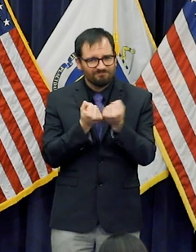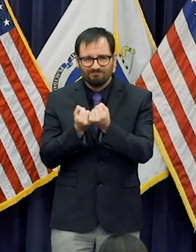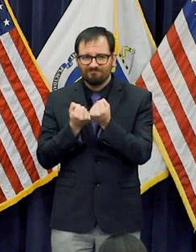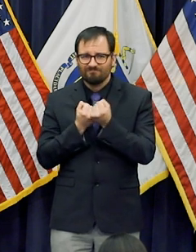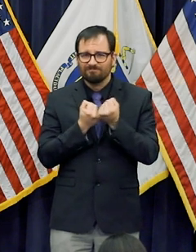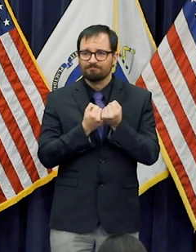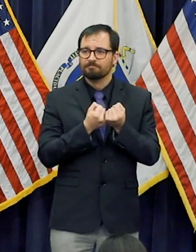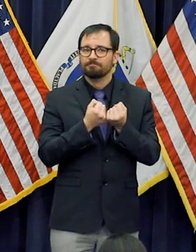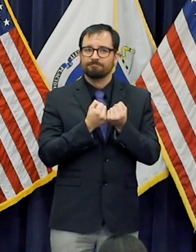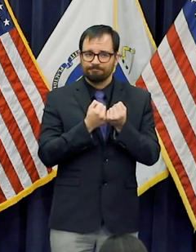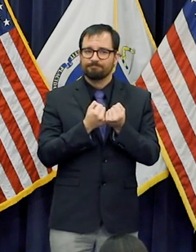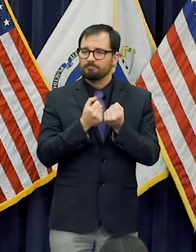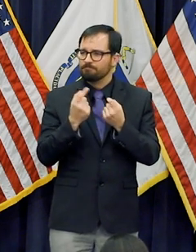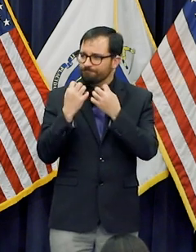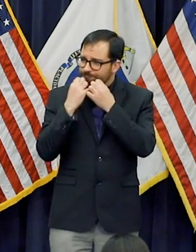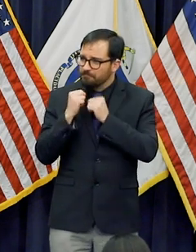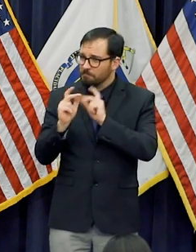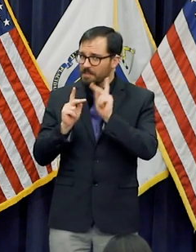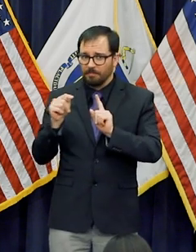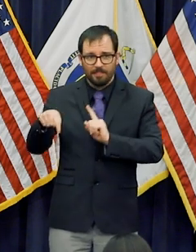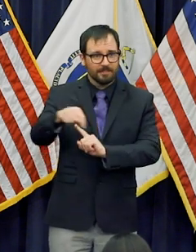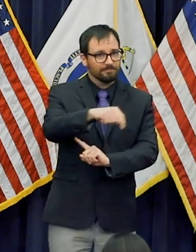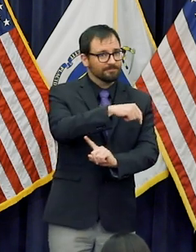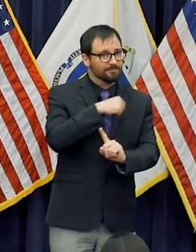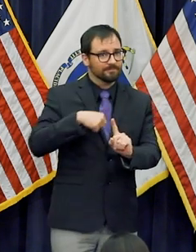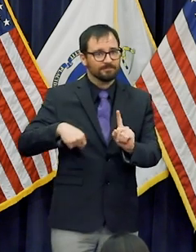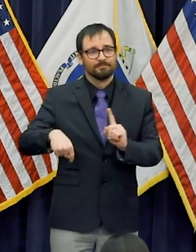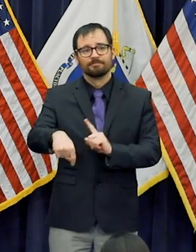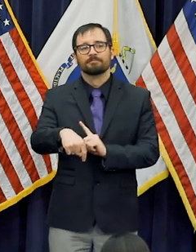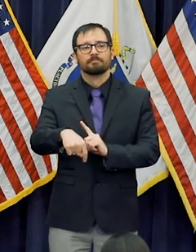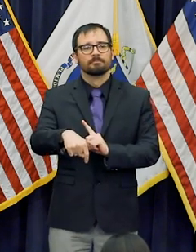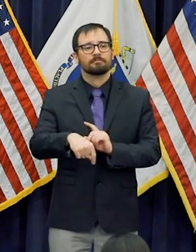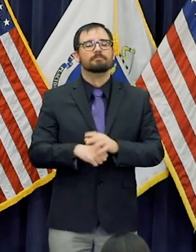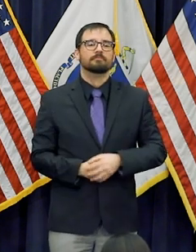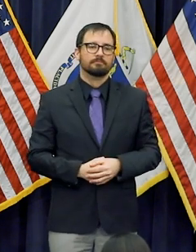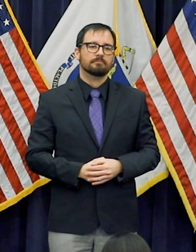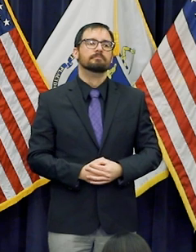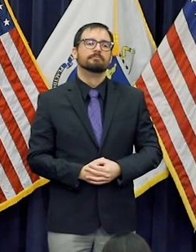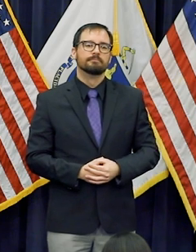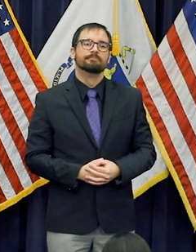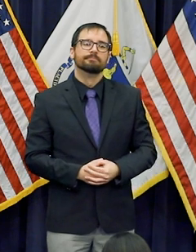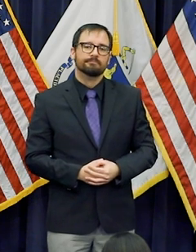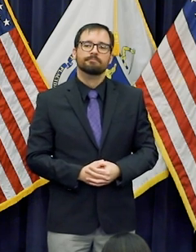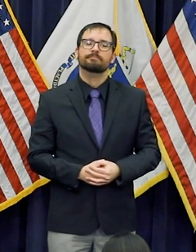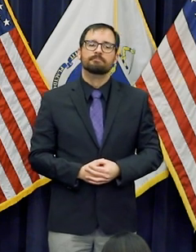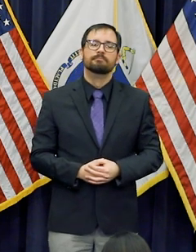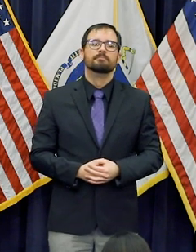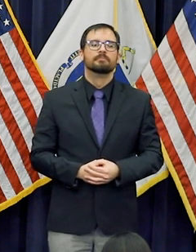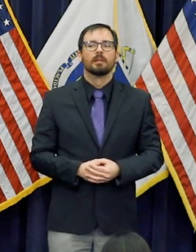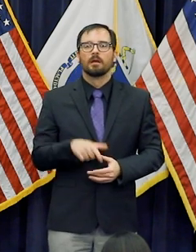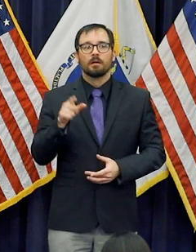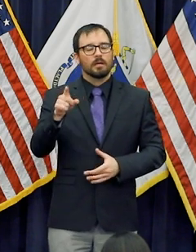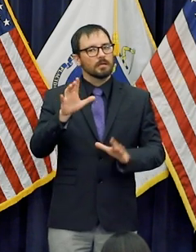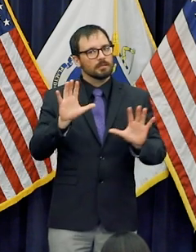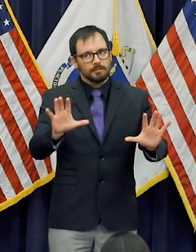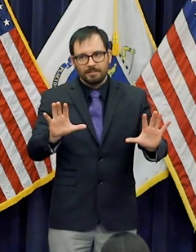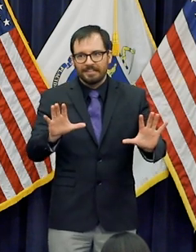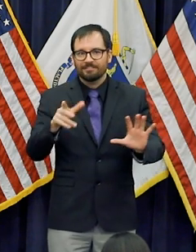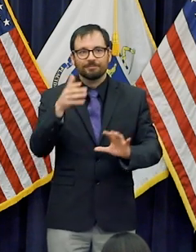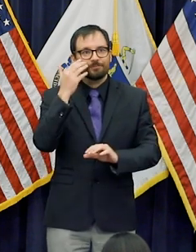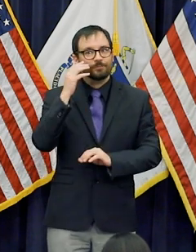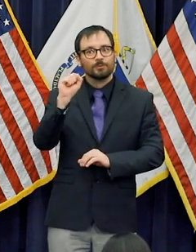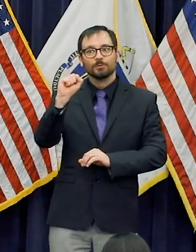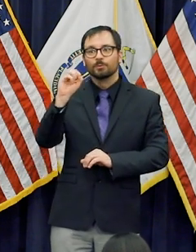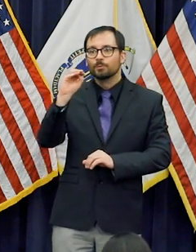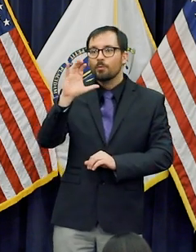breaks from watching, reading, or listening to news stories, including social media. Hearing about the pandemic